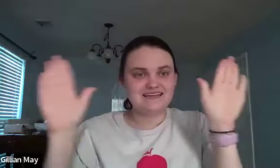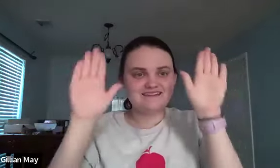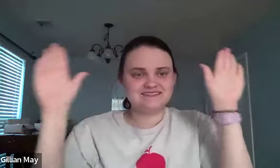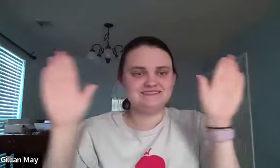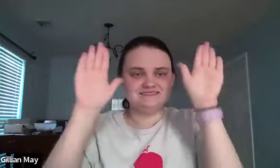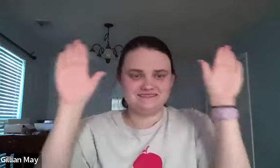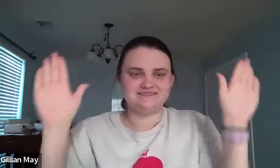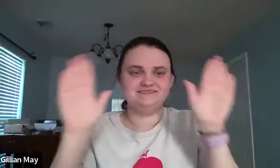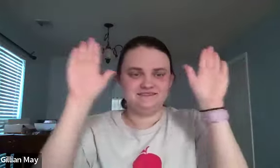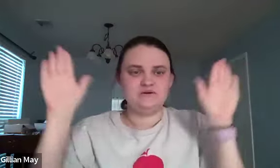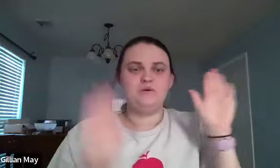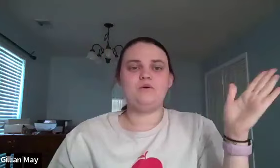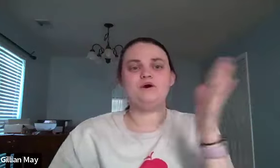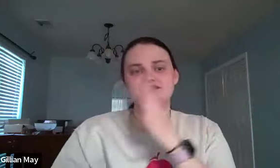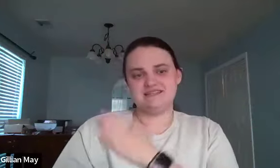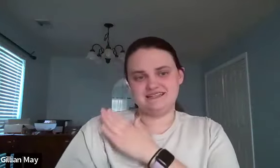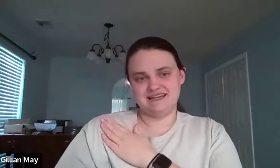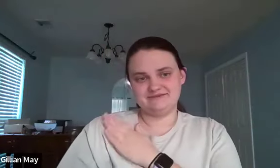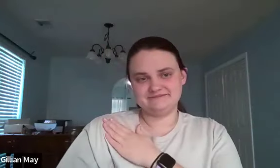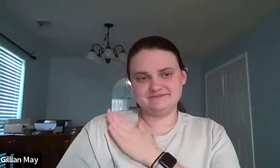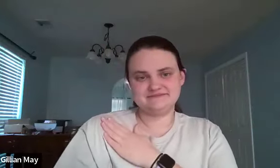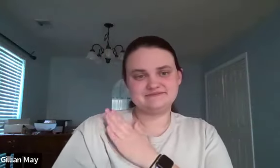Sunday or Sunday.